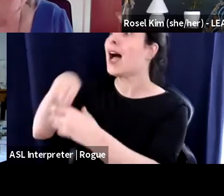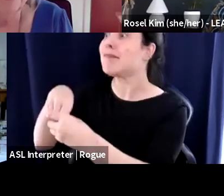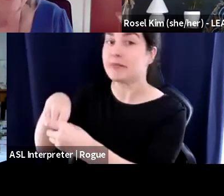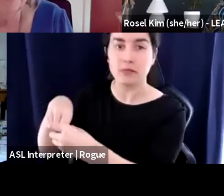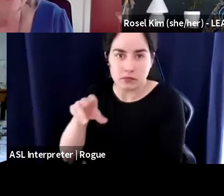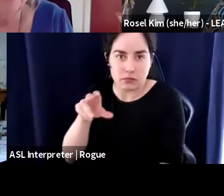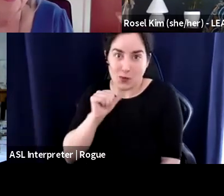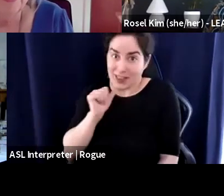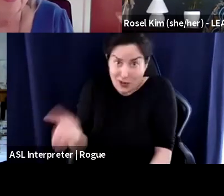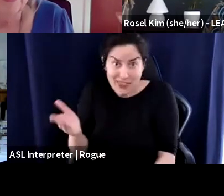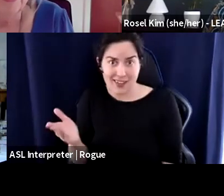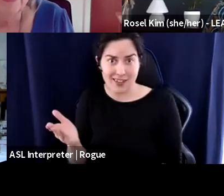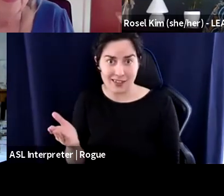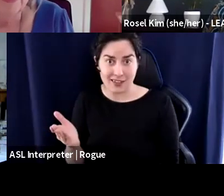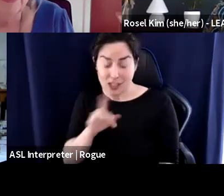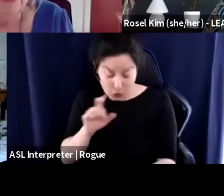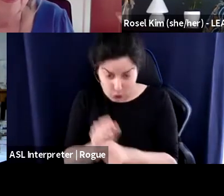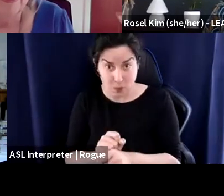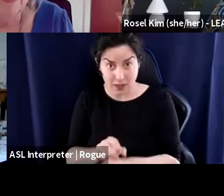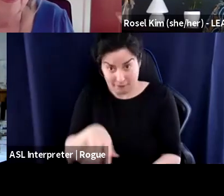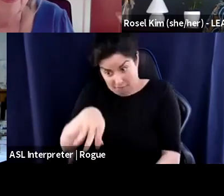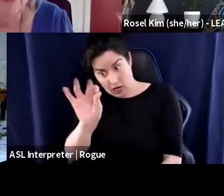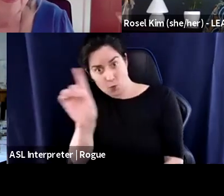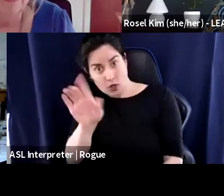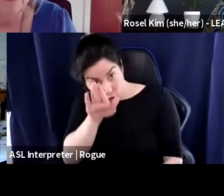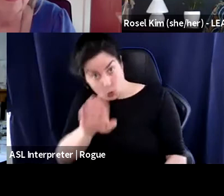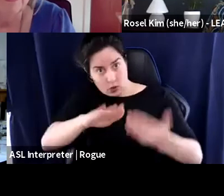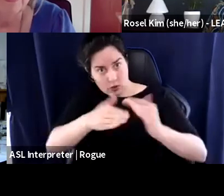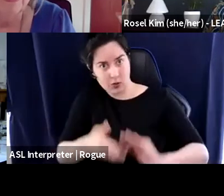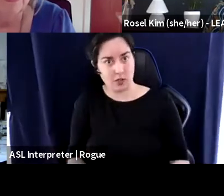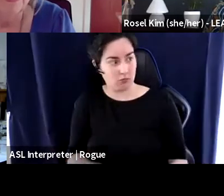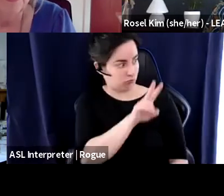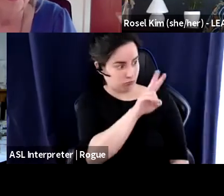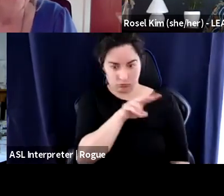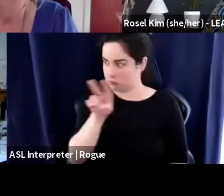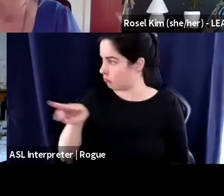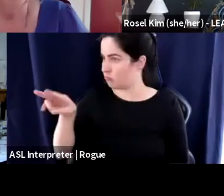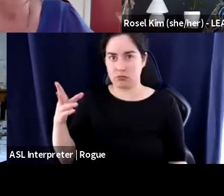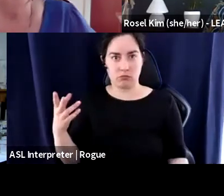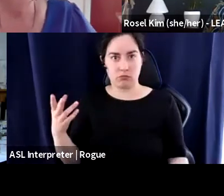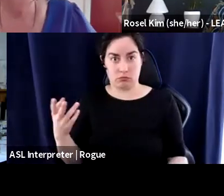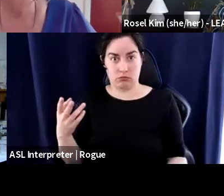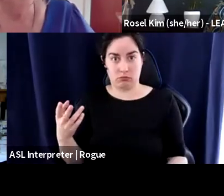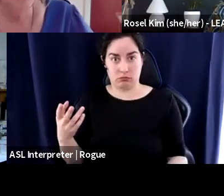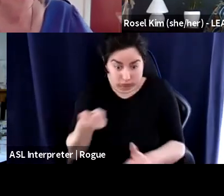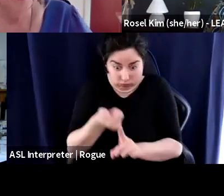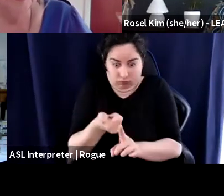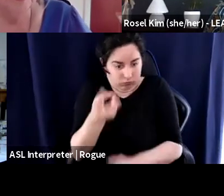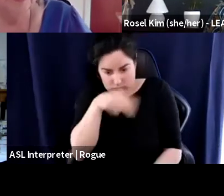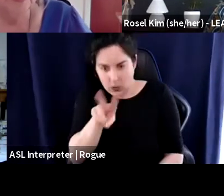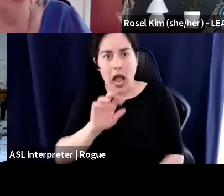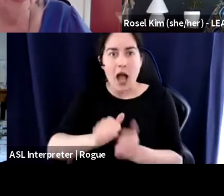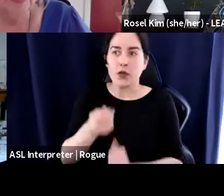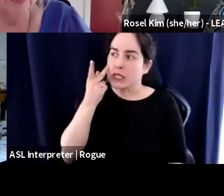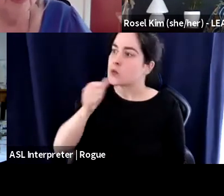but seriously, it's like wherever you are in your community, start looking for ways to support the leadership of women with disabilities in any way you